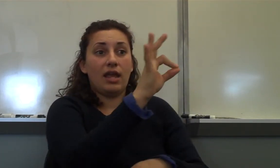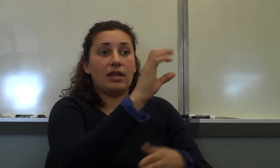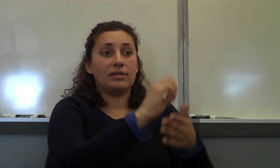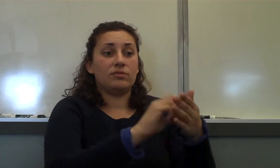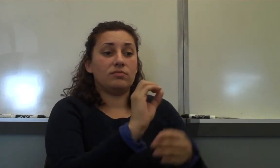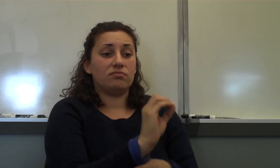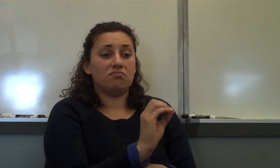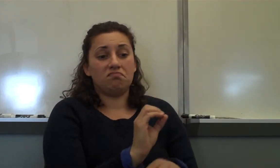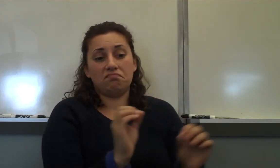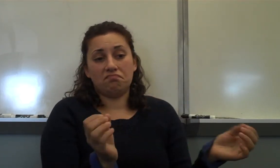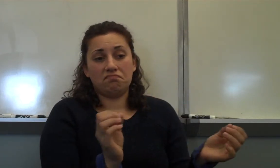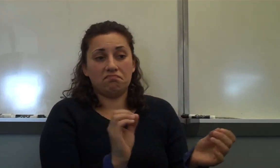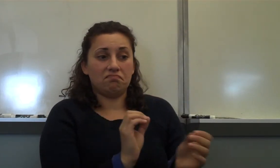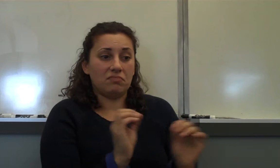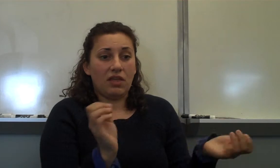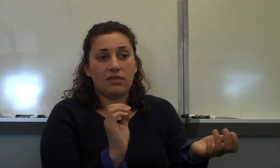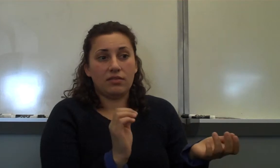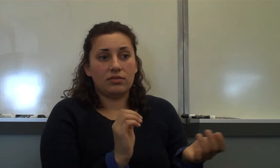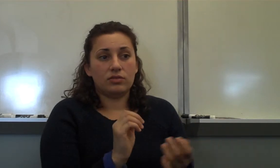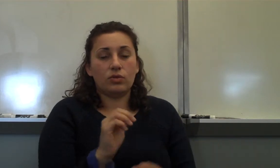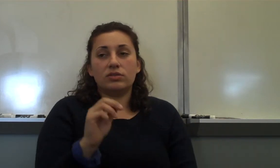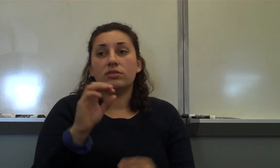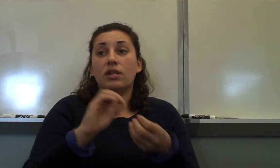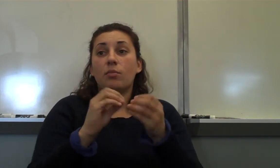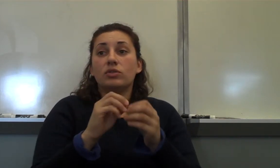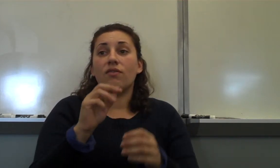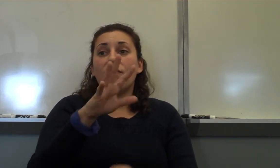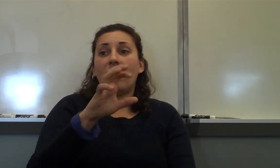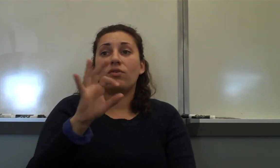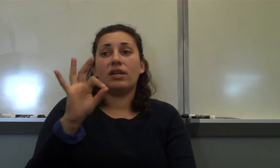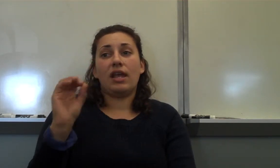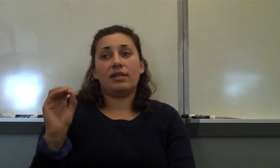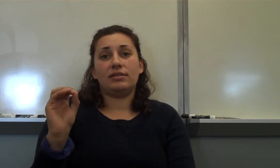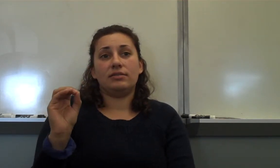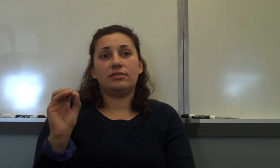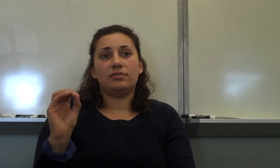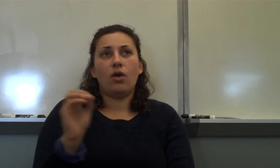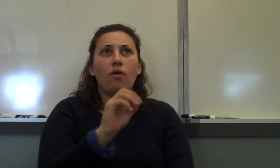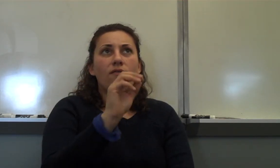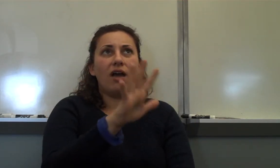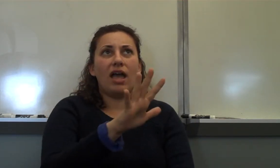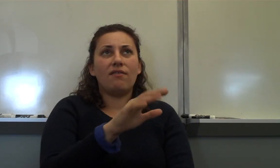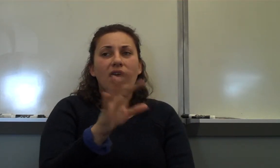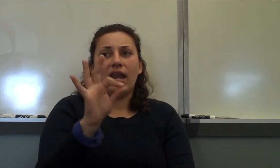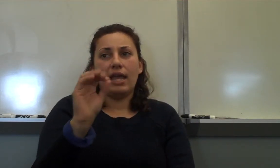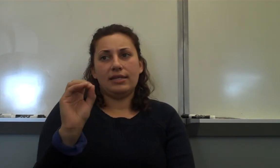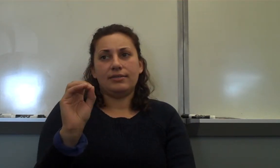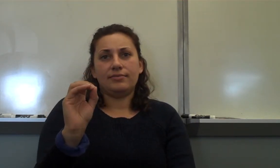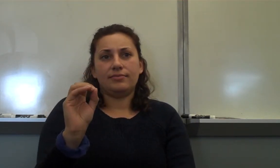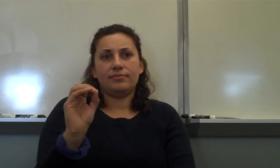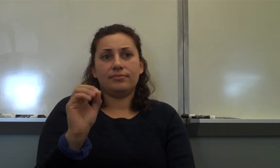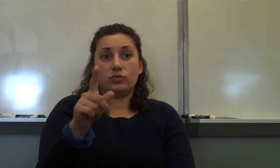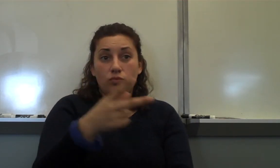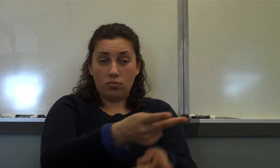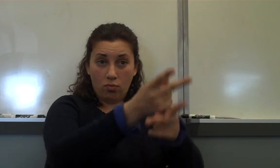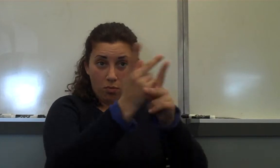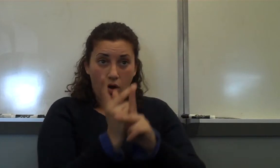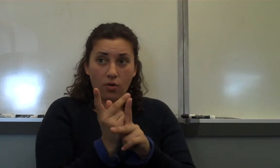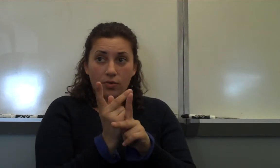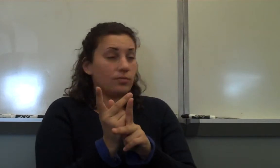it, 590. Yeah. The important thing there is the borrowing. And the way you borrow is, since this guy's got no